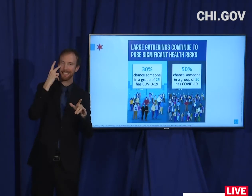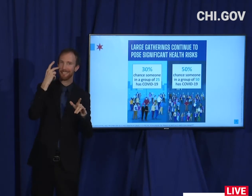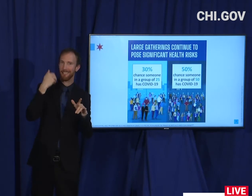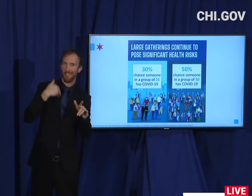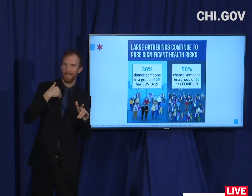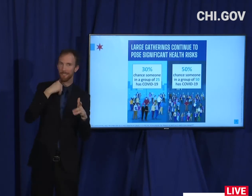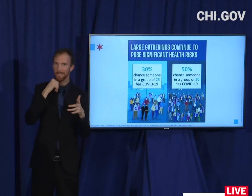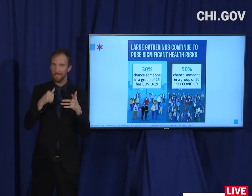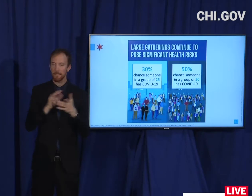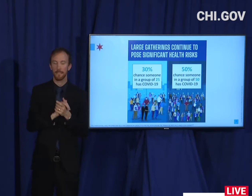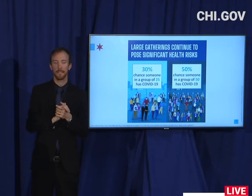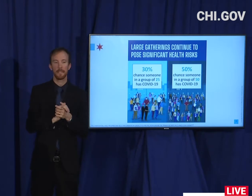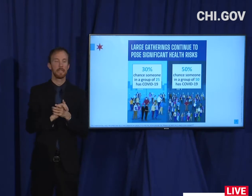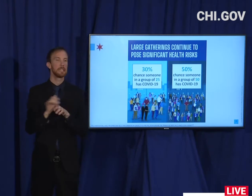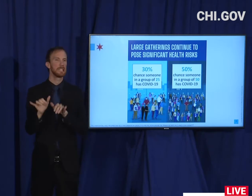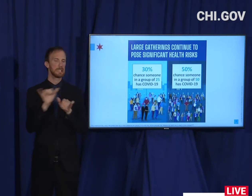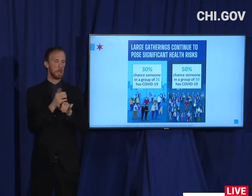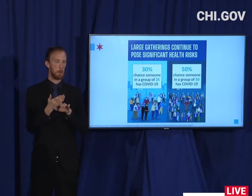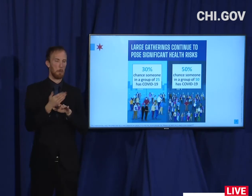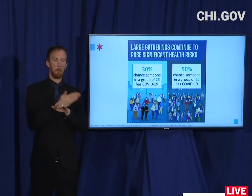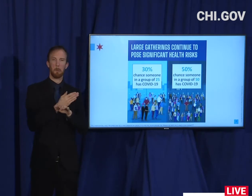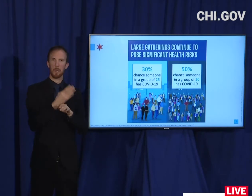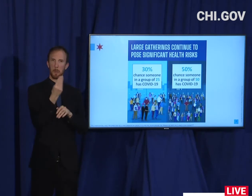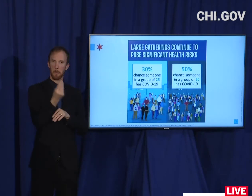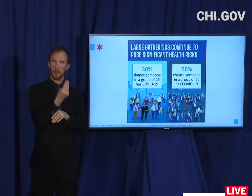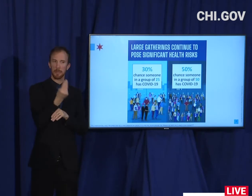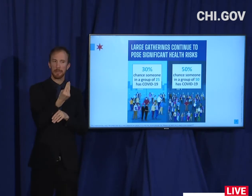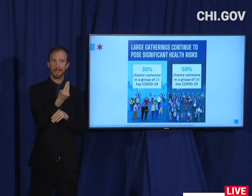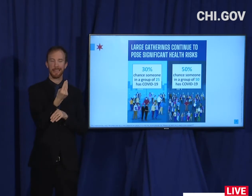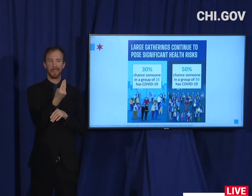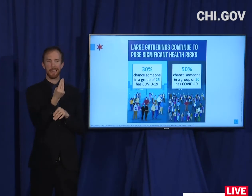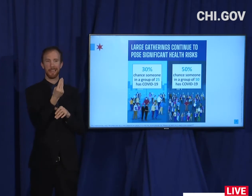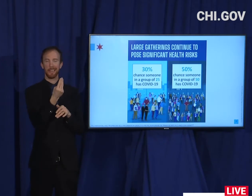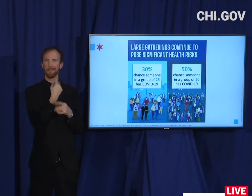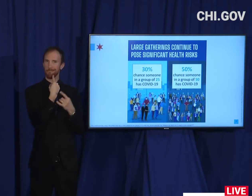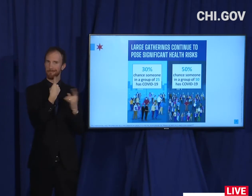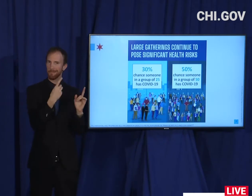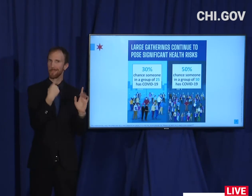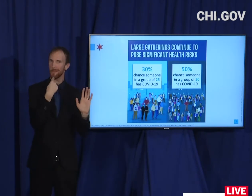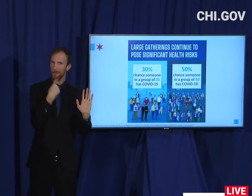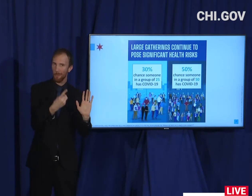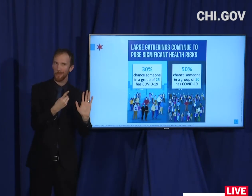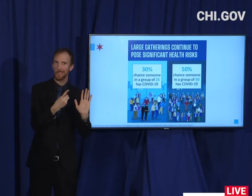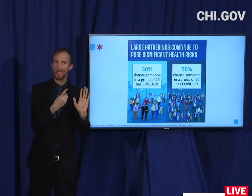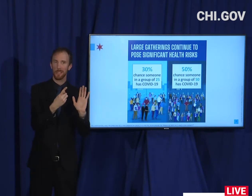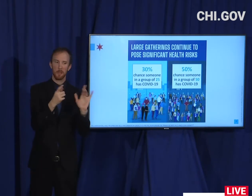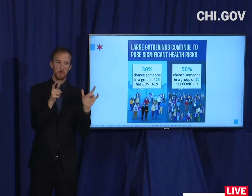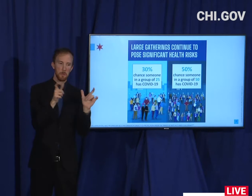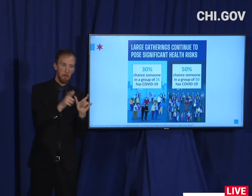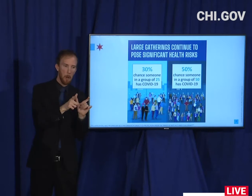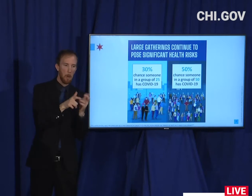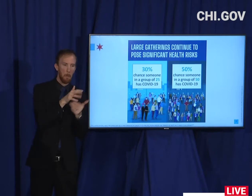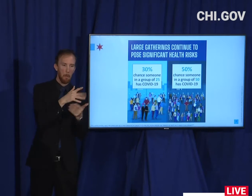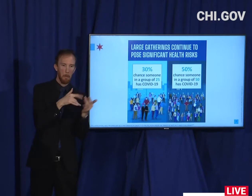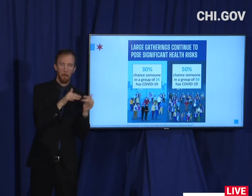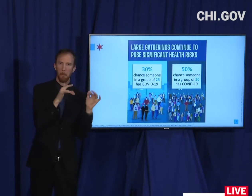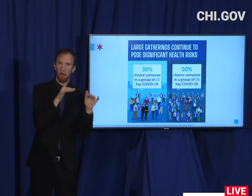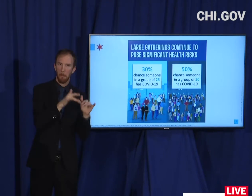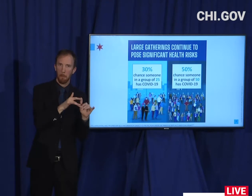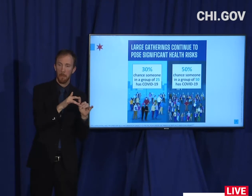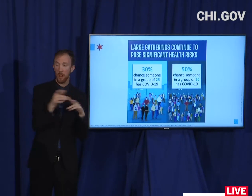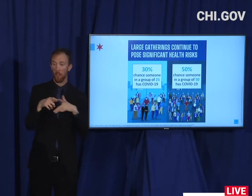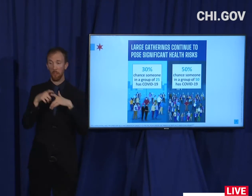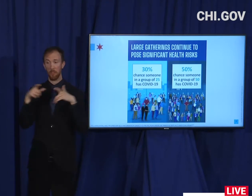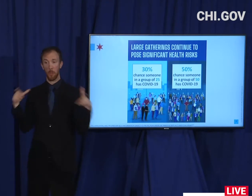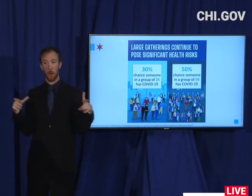as we mentioned on Monday, why large gatherings and even small gatherings are posing significant health risks